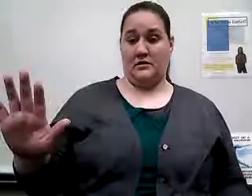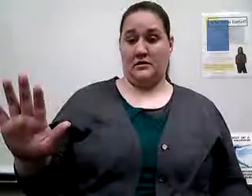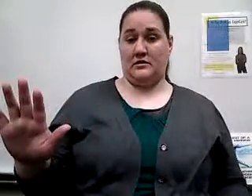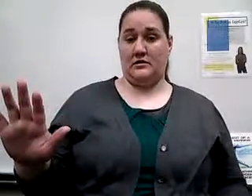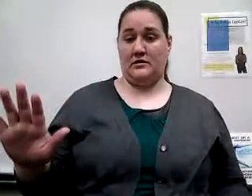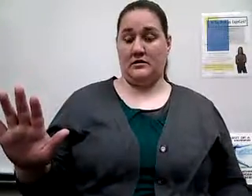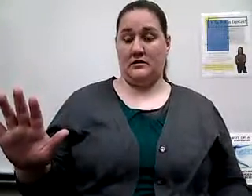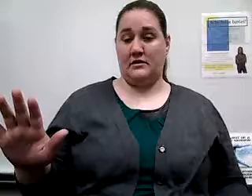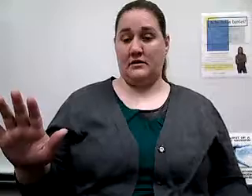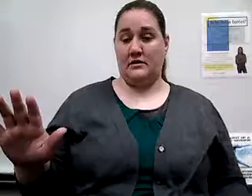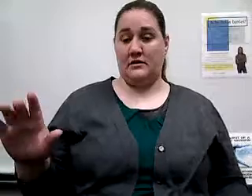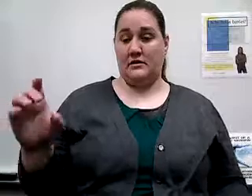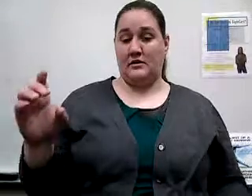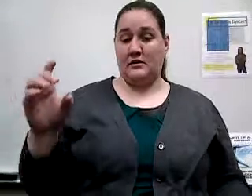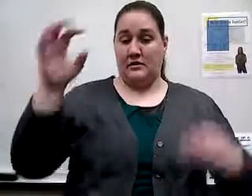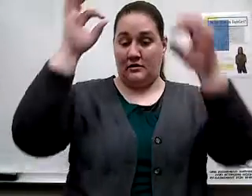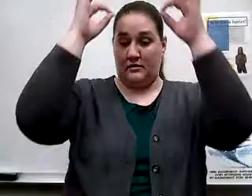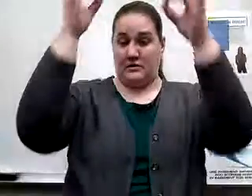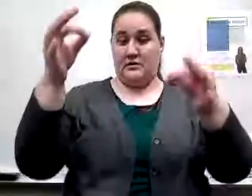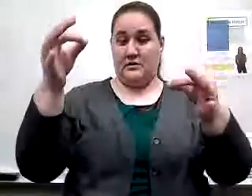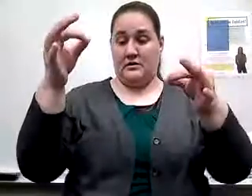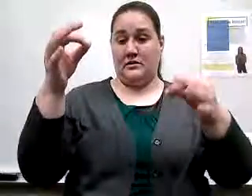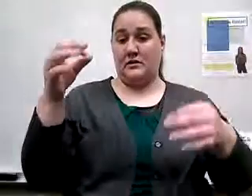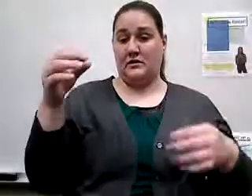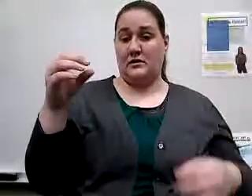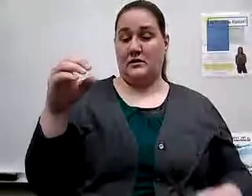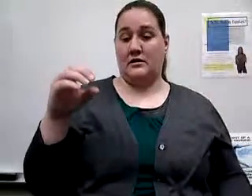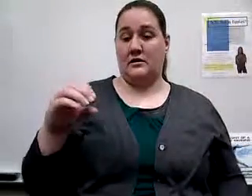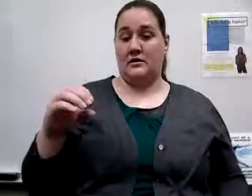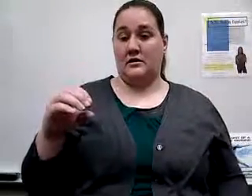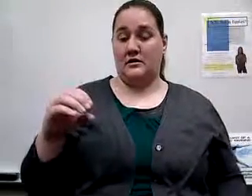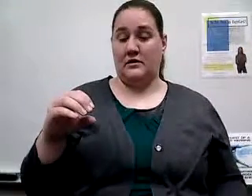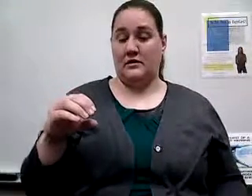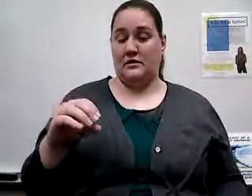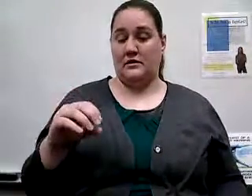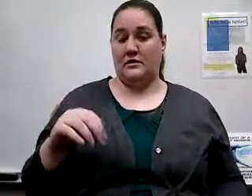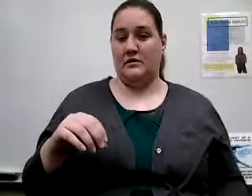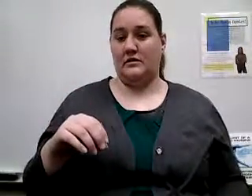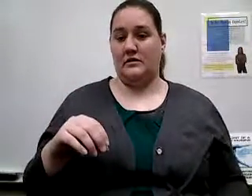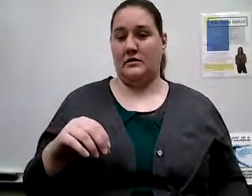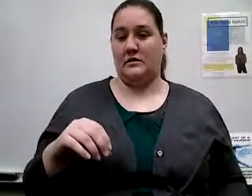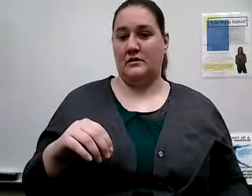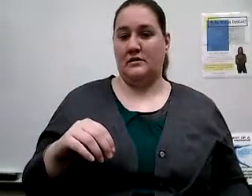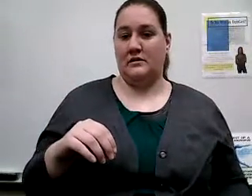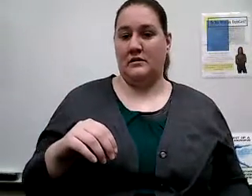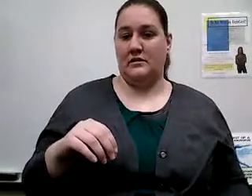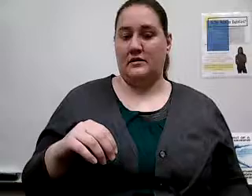condensation takes place. Now, where we know that condensation is water collecting on the outside of a cup. What I want to know is why.